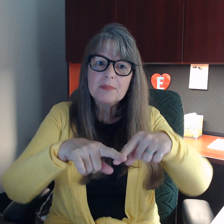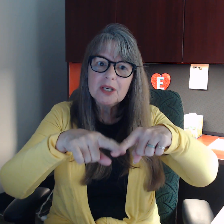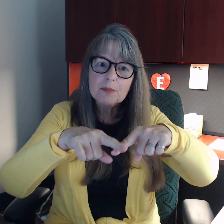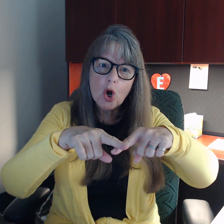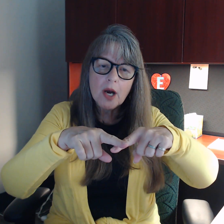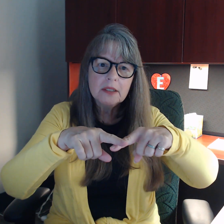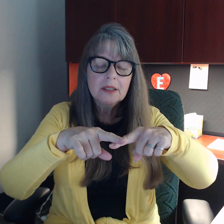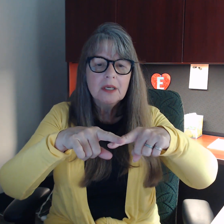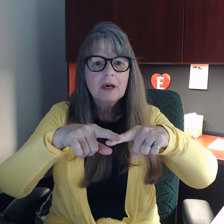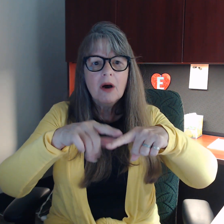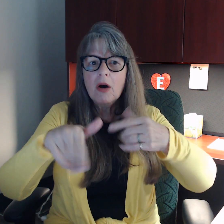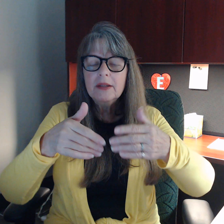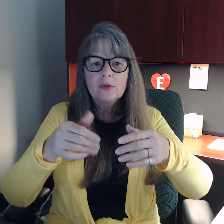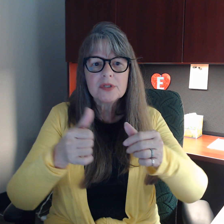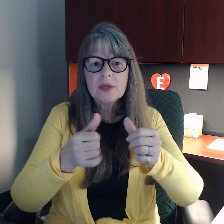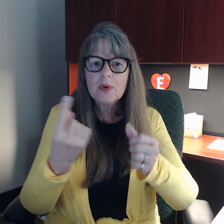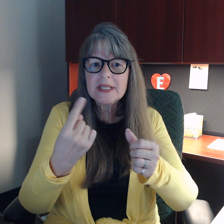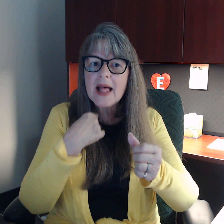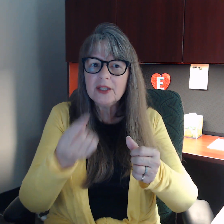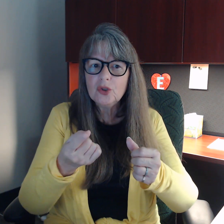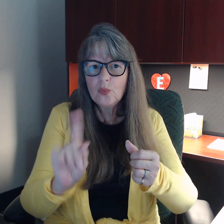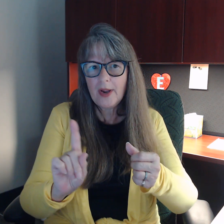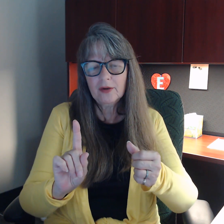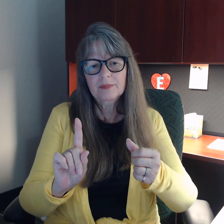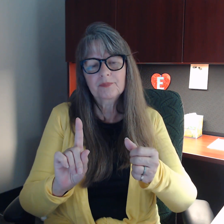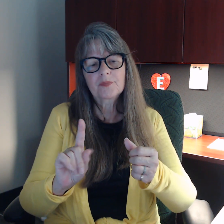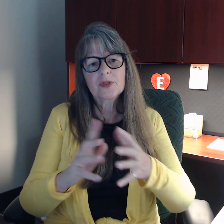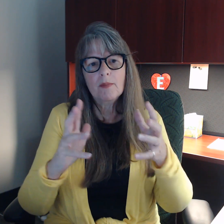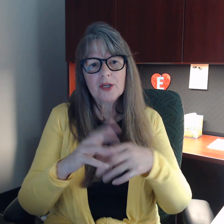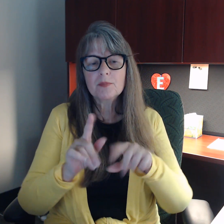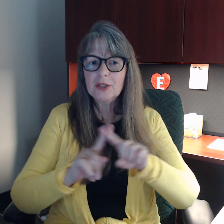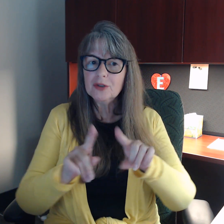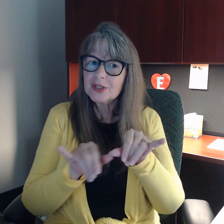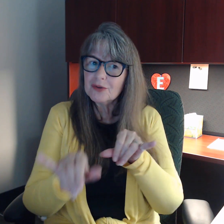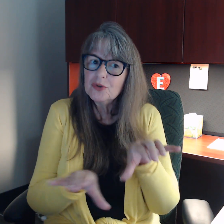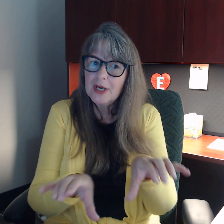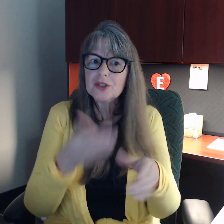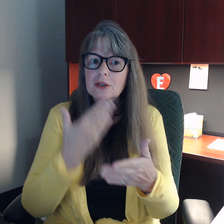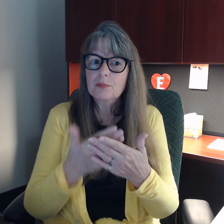depend upon, someone telling you where so much. But you still do, and it's good